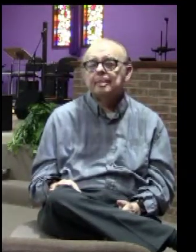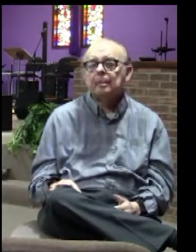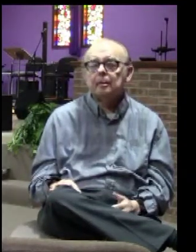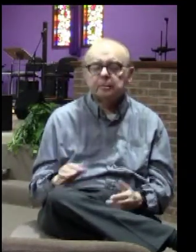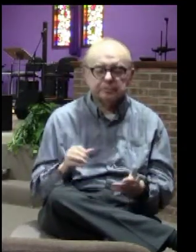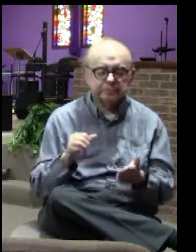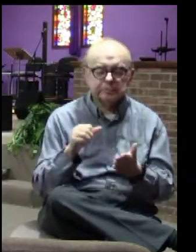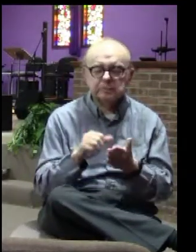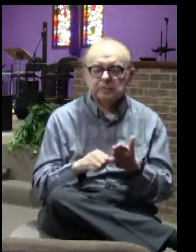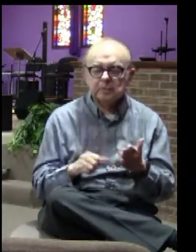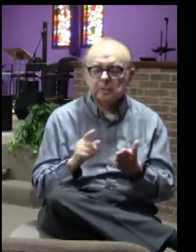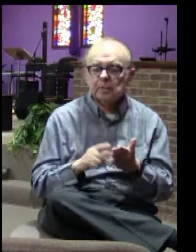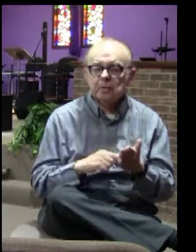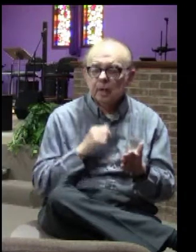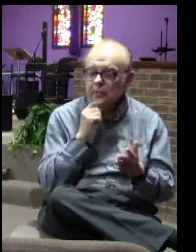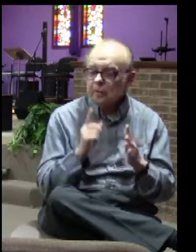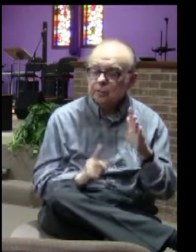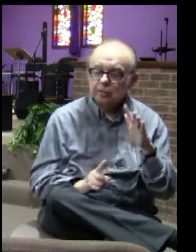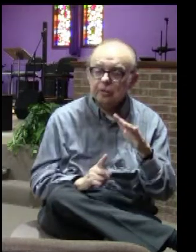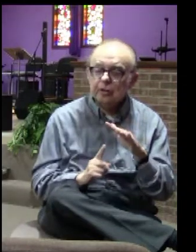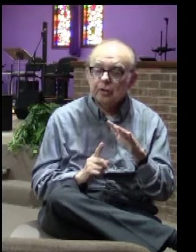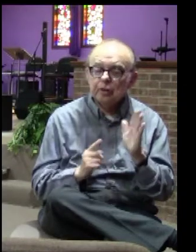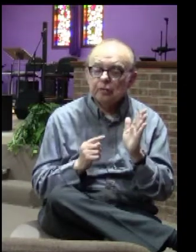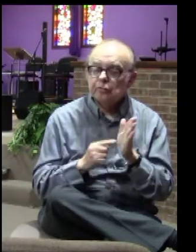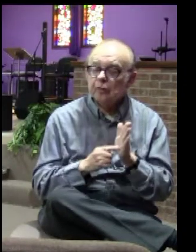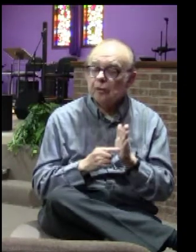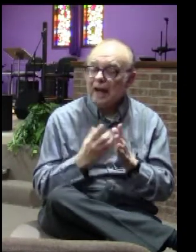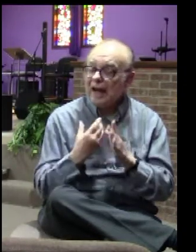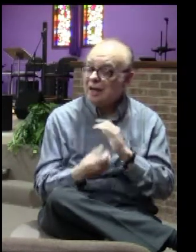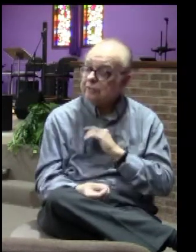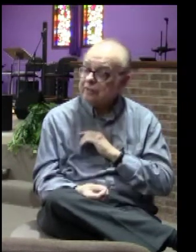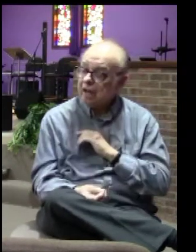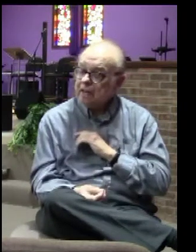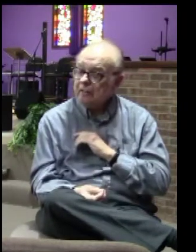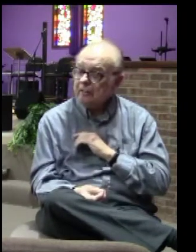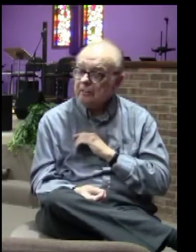The scars sometimes don't show on the outside